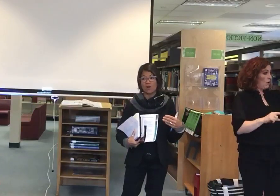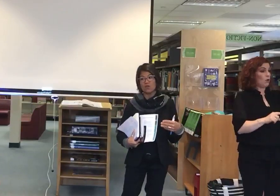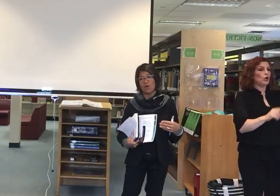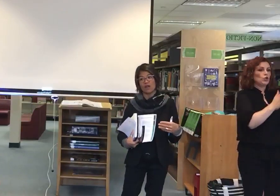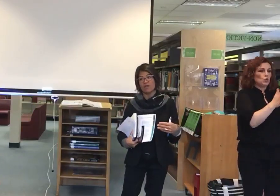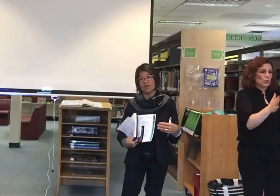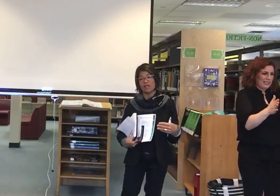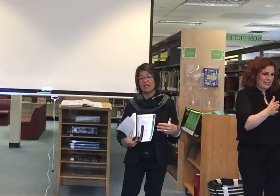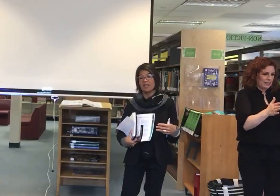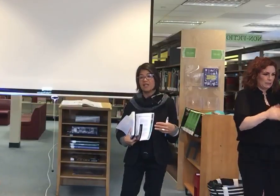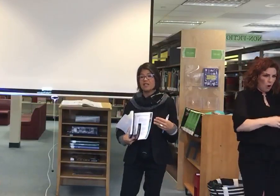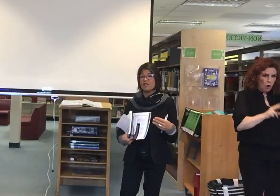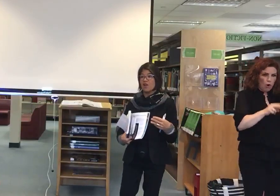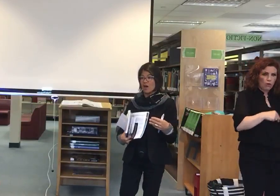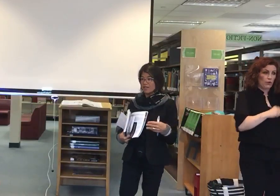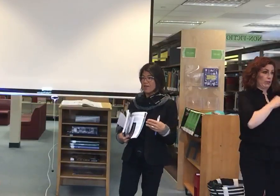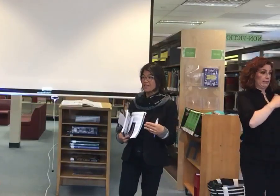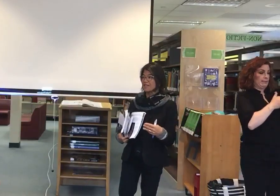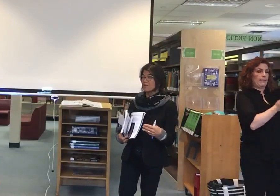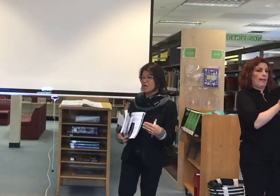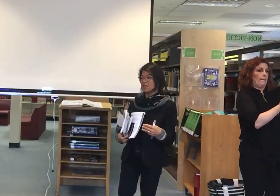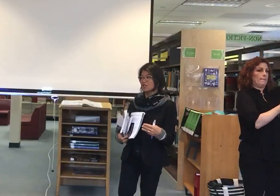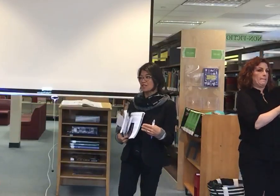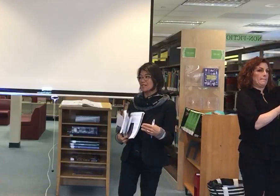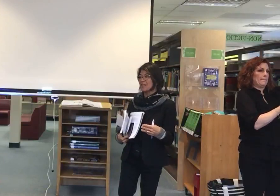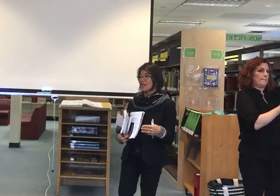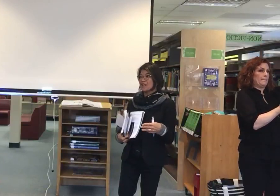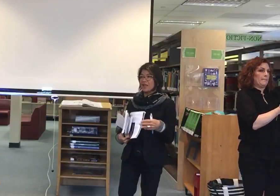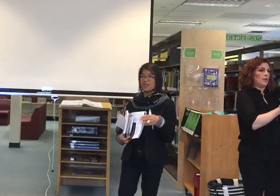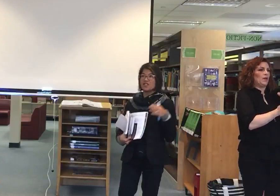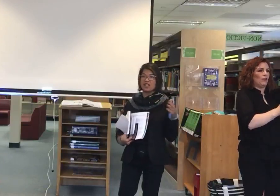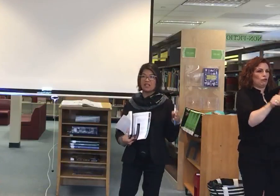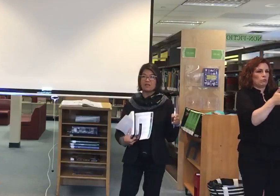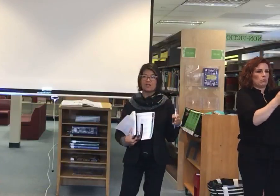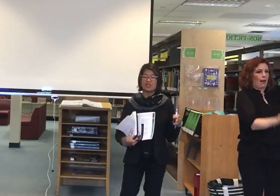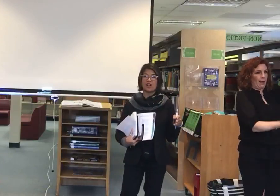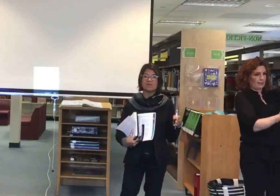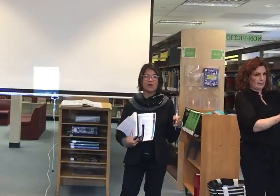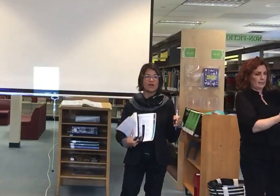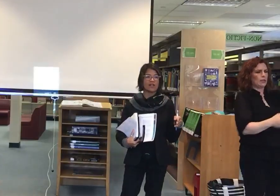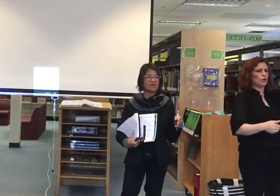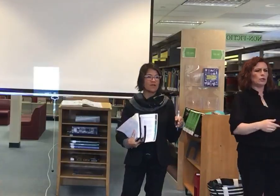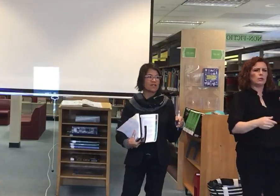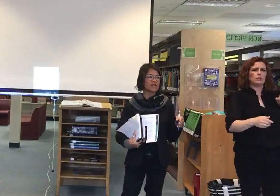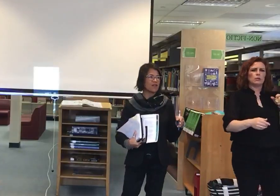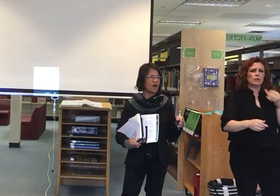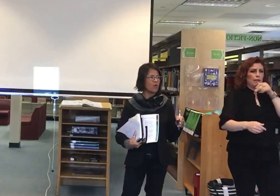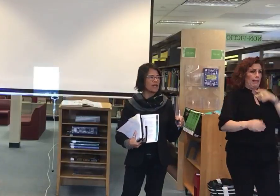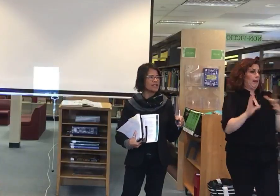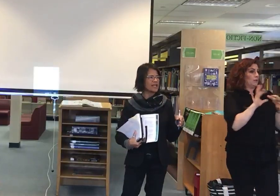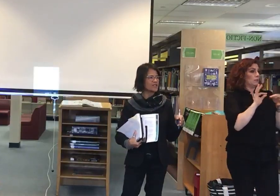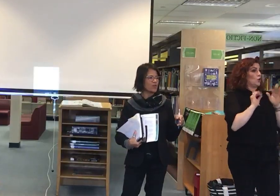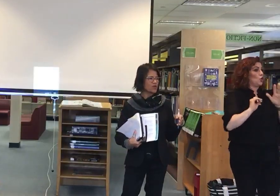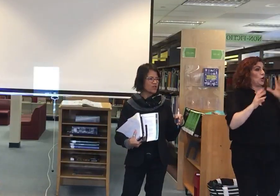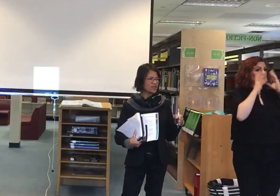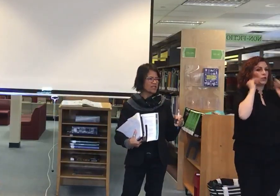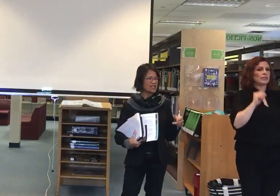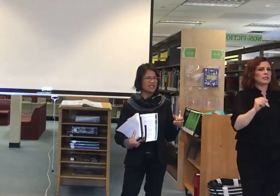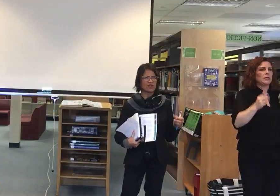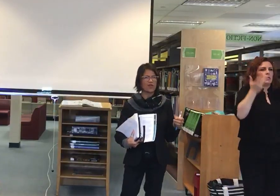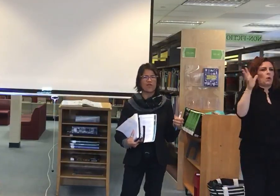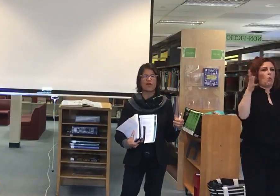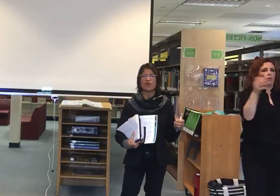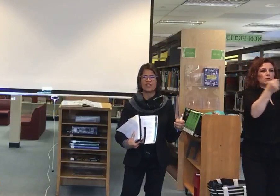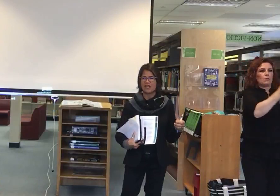are also hard of hearing not to face the same challenges. I think she talks about her experience and not wanting to get support